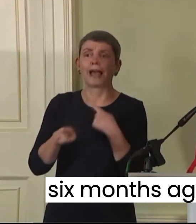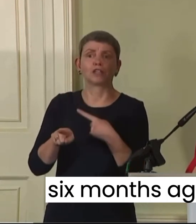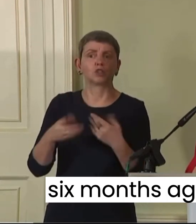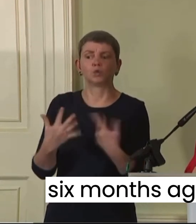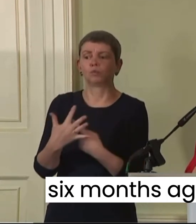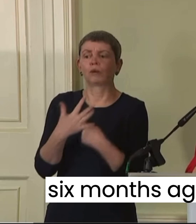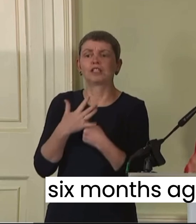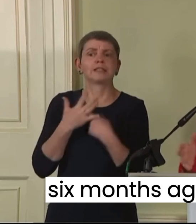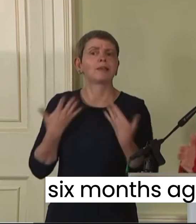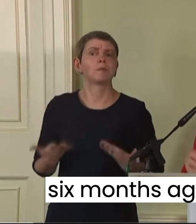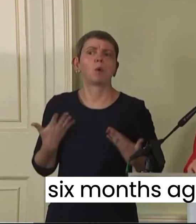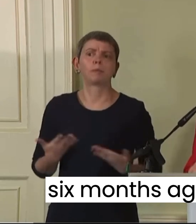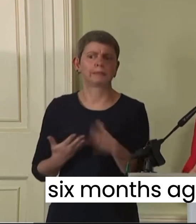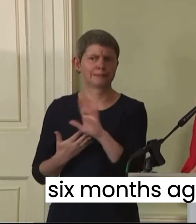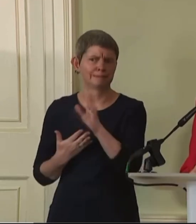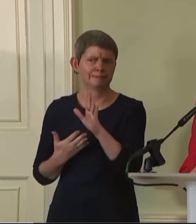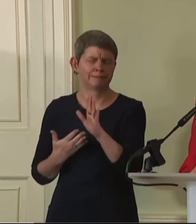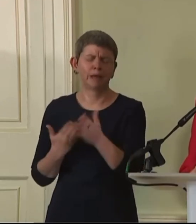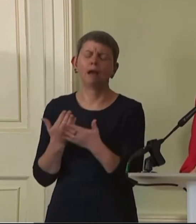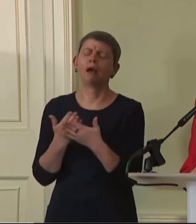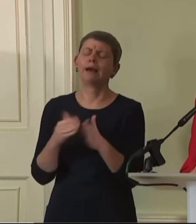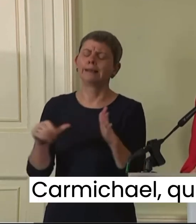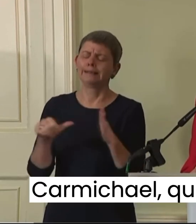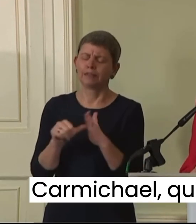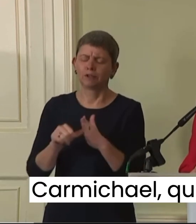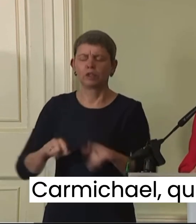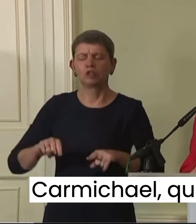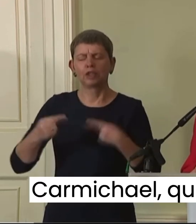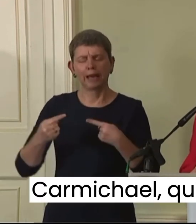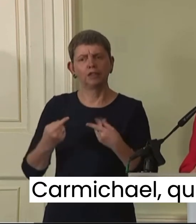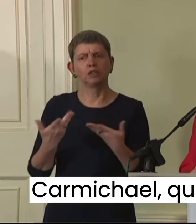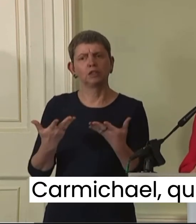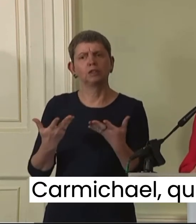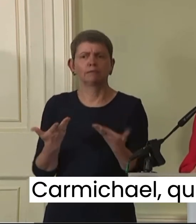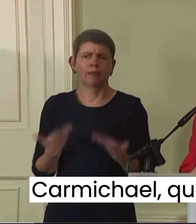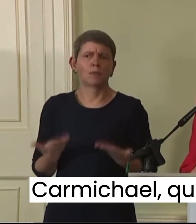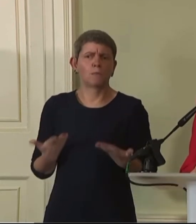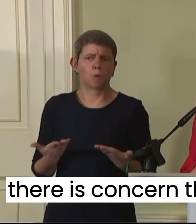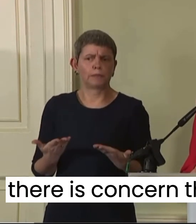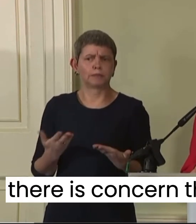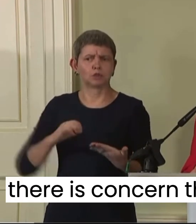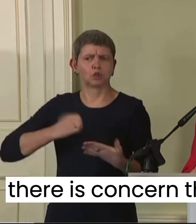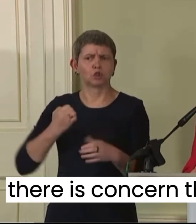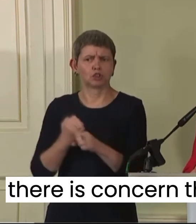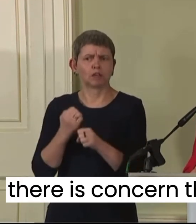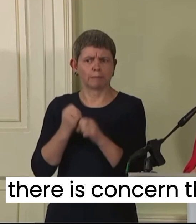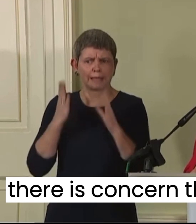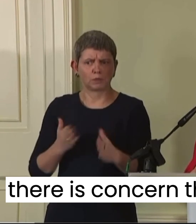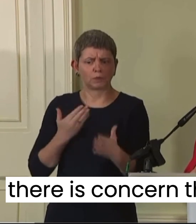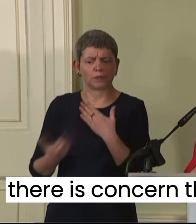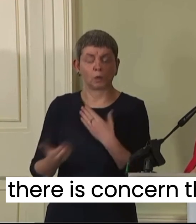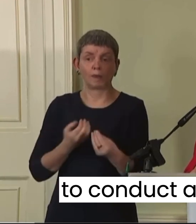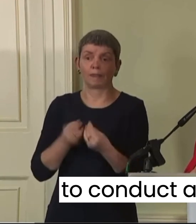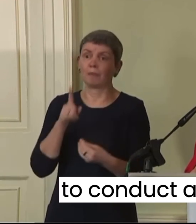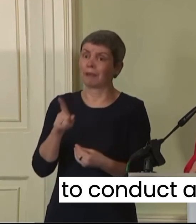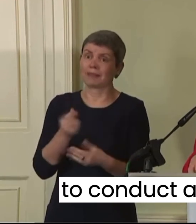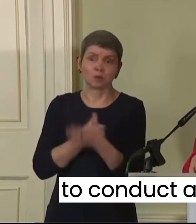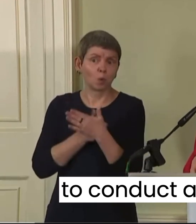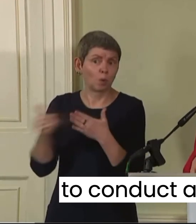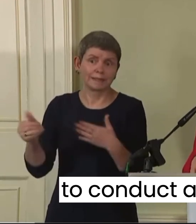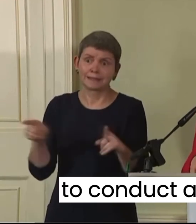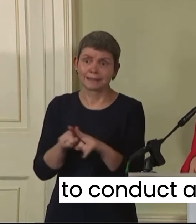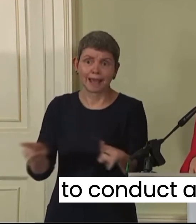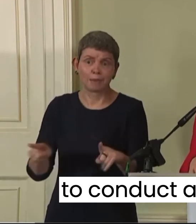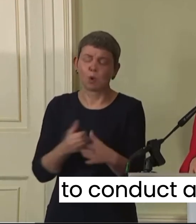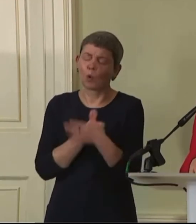than 6 months ago. The firm Johnston Carmichael quit last September, and there is concern the party may be unable to conduct an